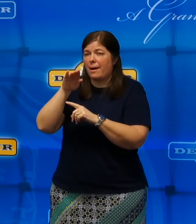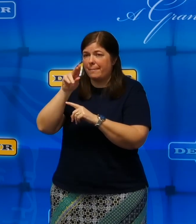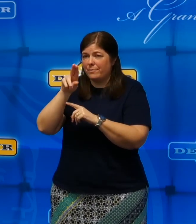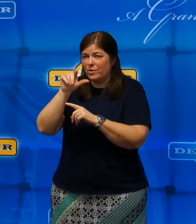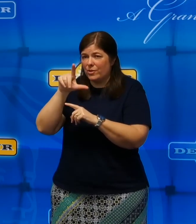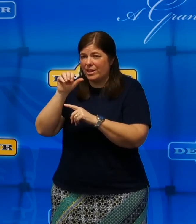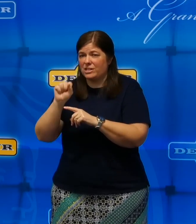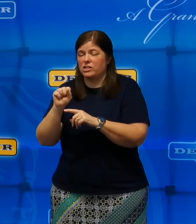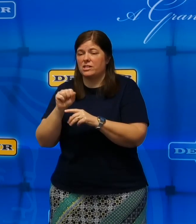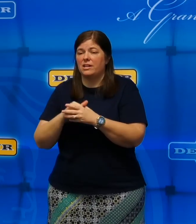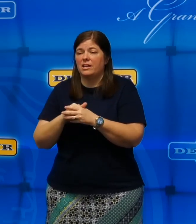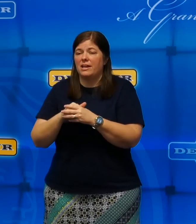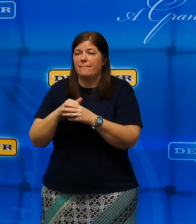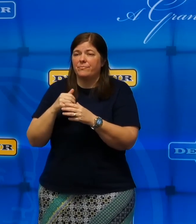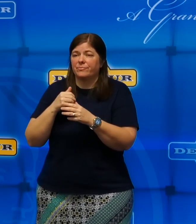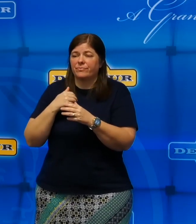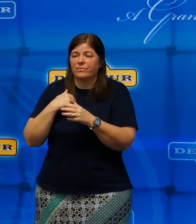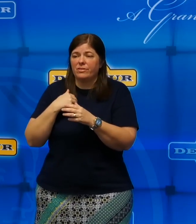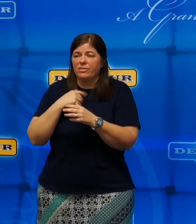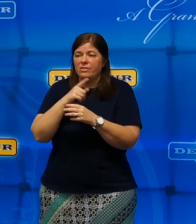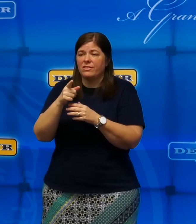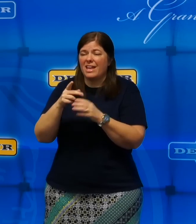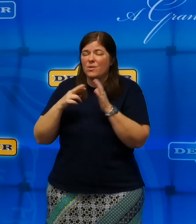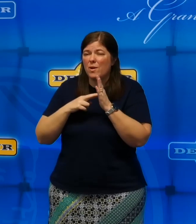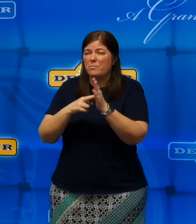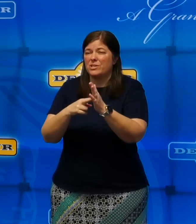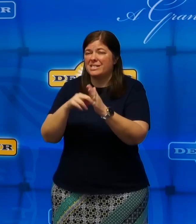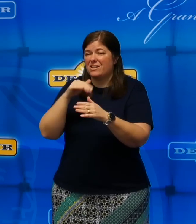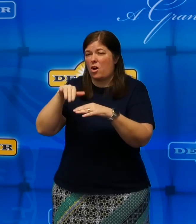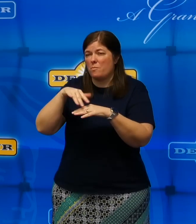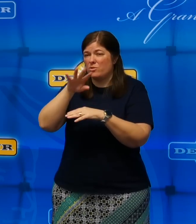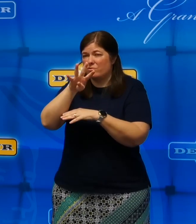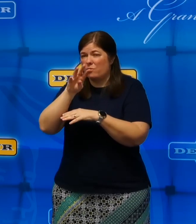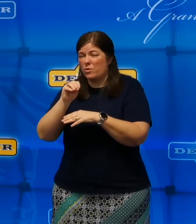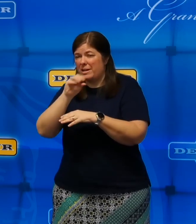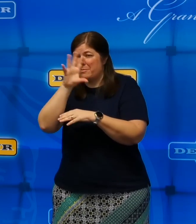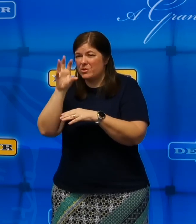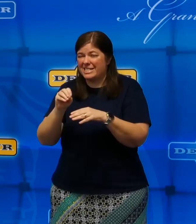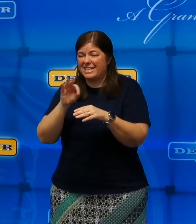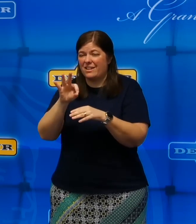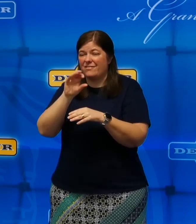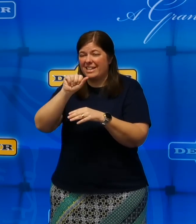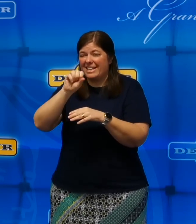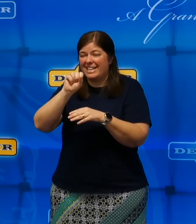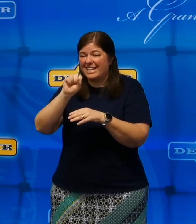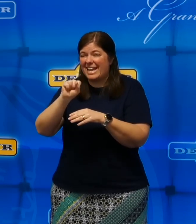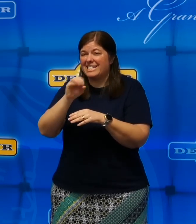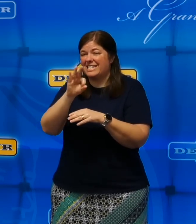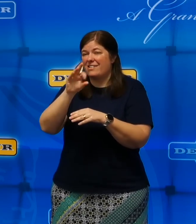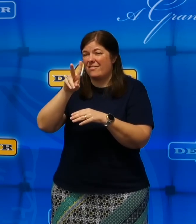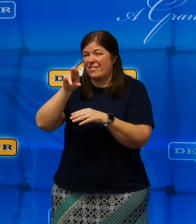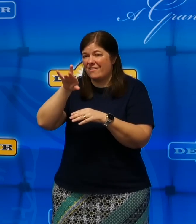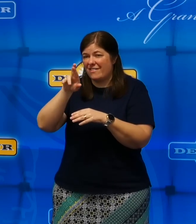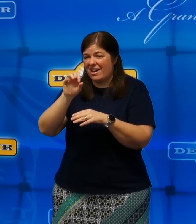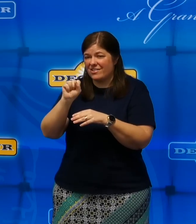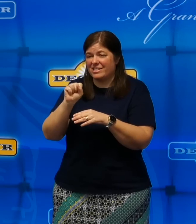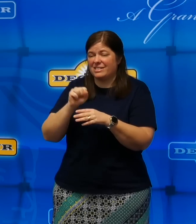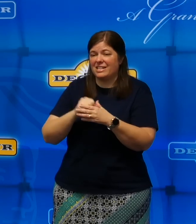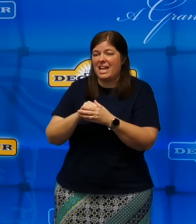of the population. However, they represent almost 40% of the cases, and they represent 54%